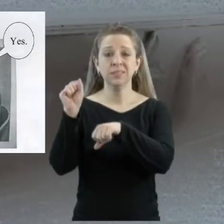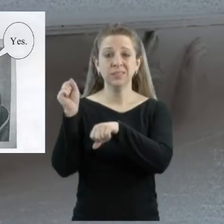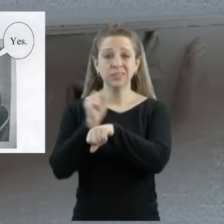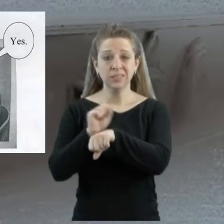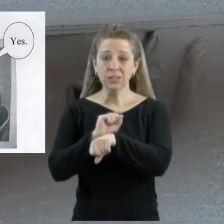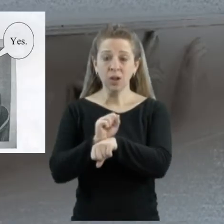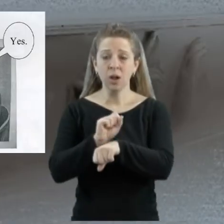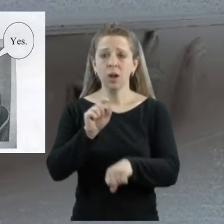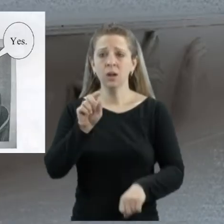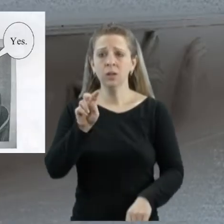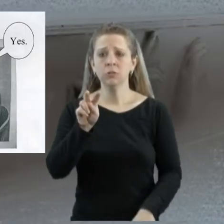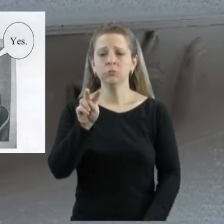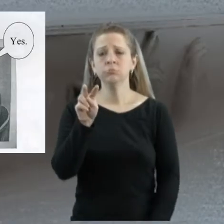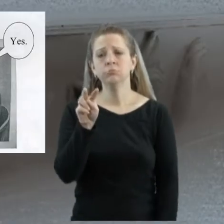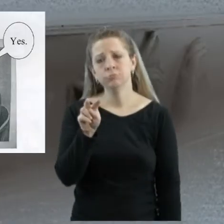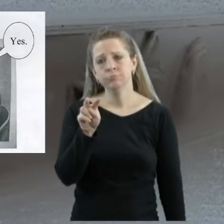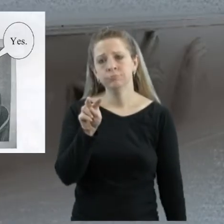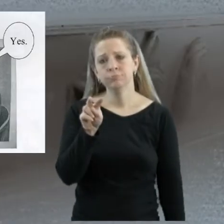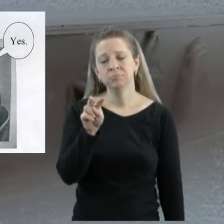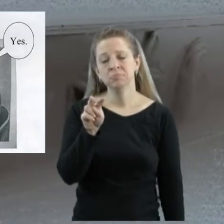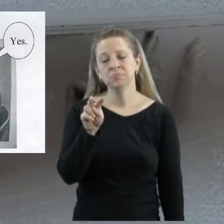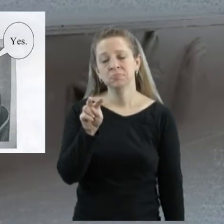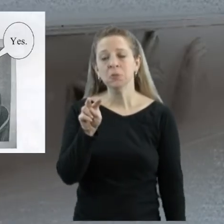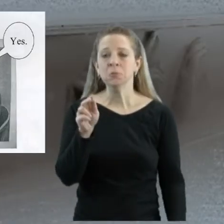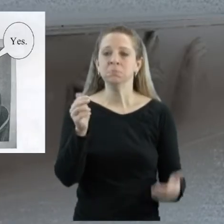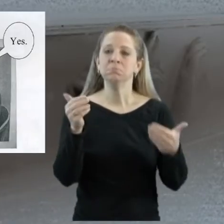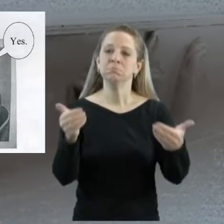Sicard felt sad but said yes.